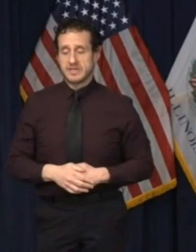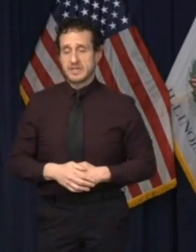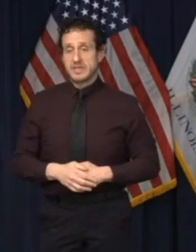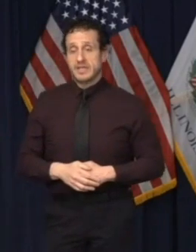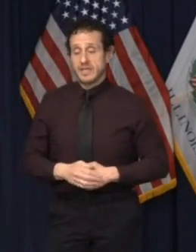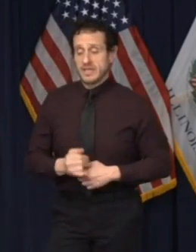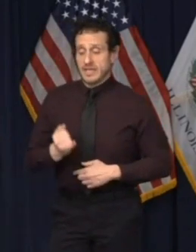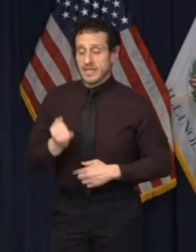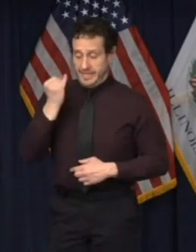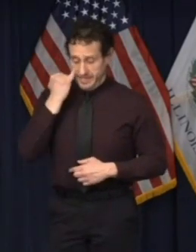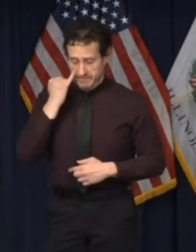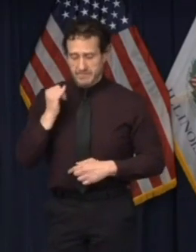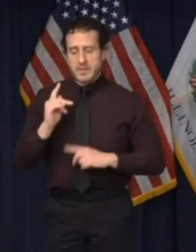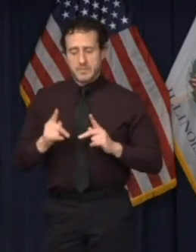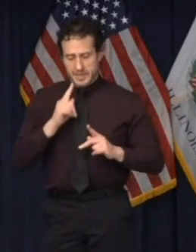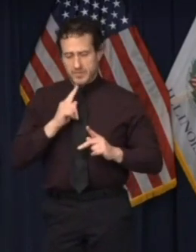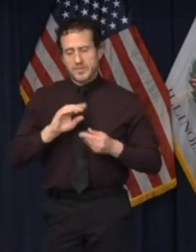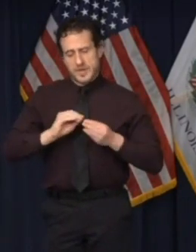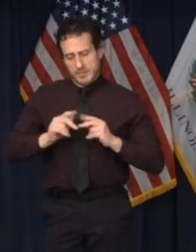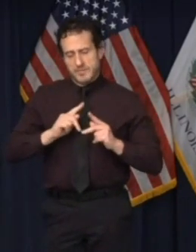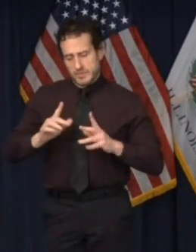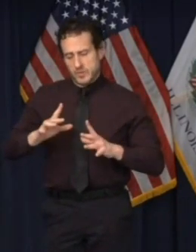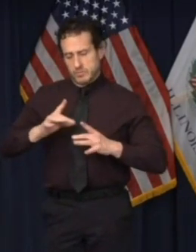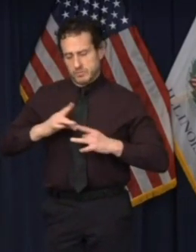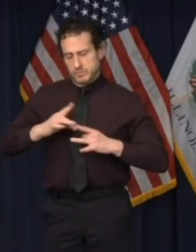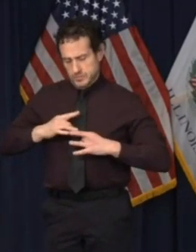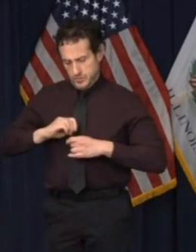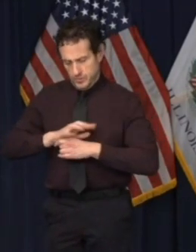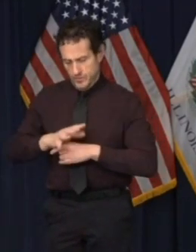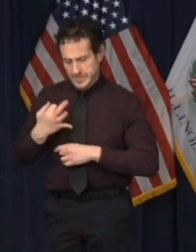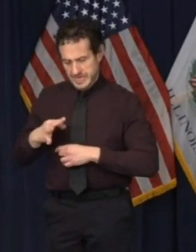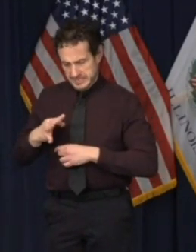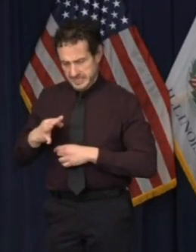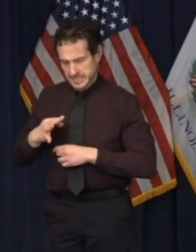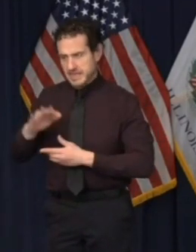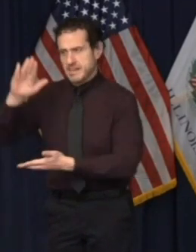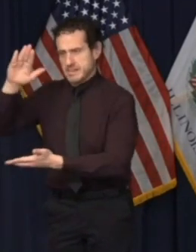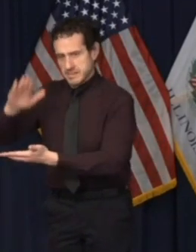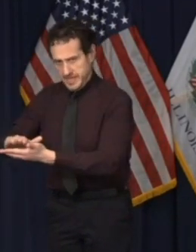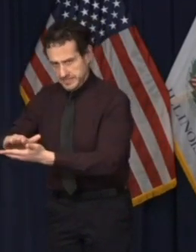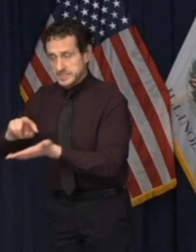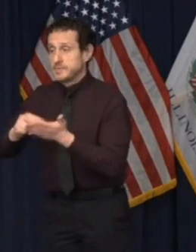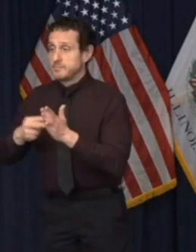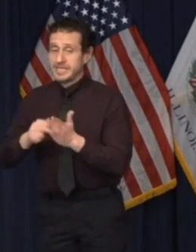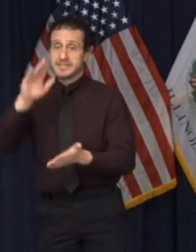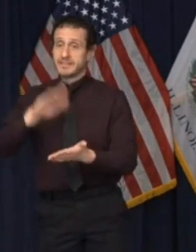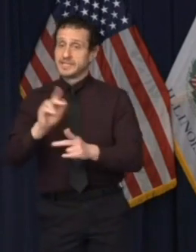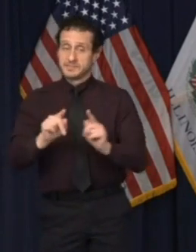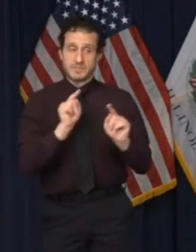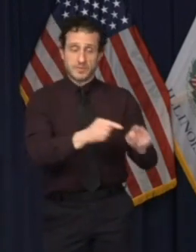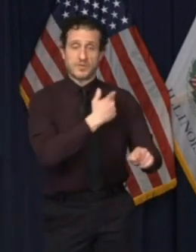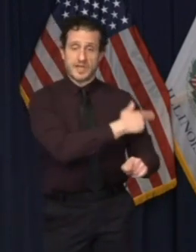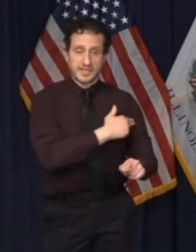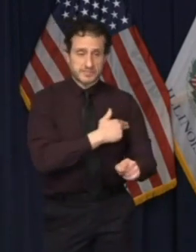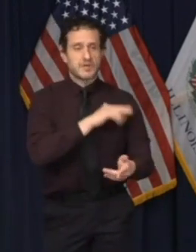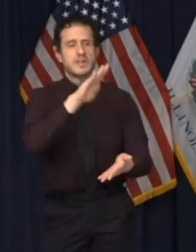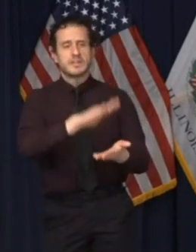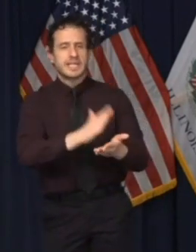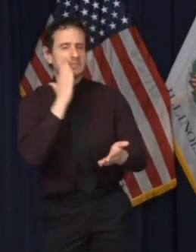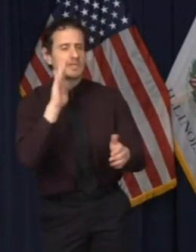COVID-19, not only are there fewer hospitalizations, but also fewer ICU beds and fewer ventilators